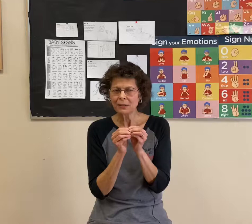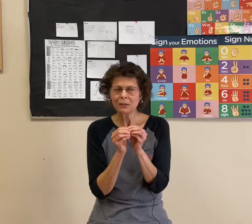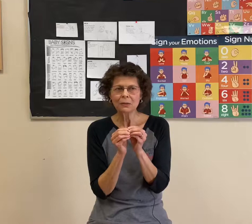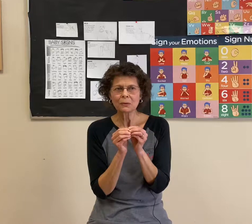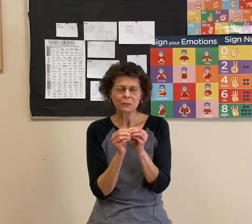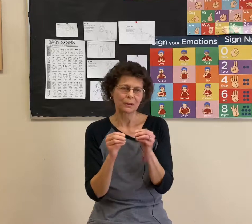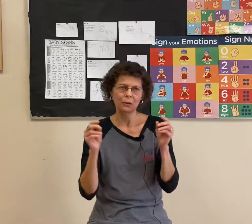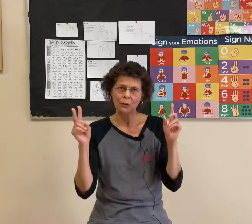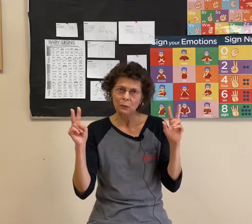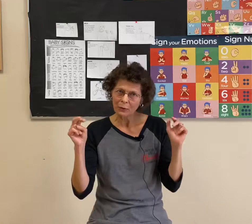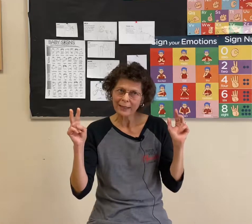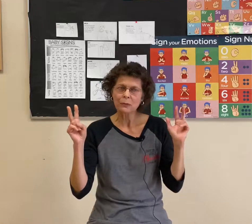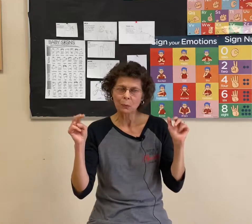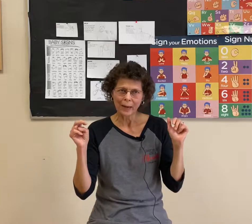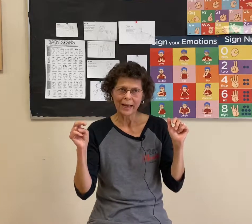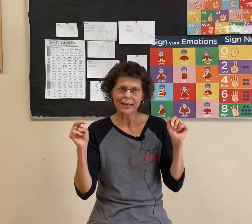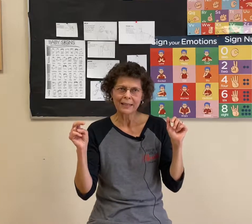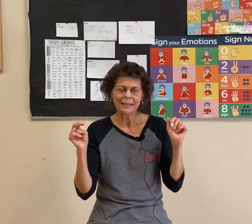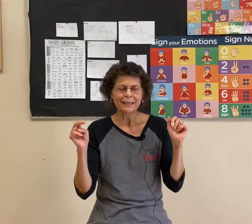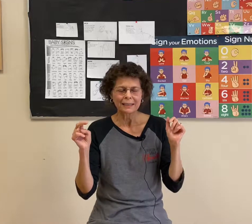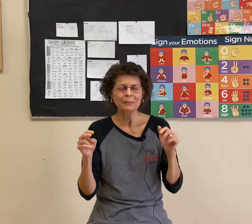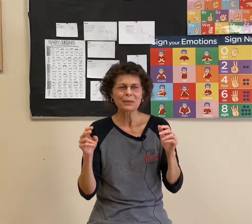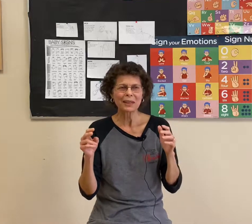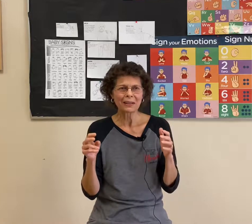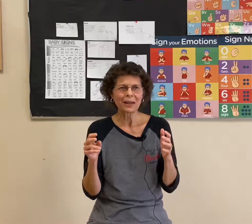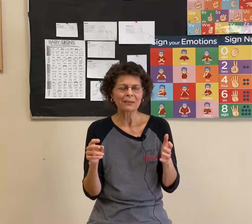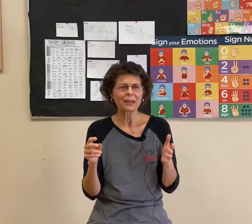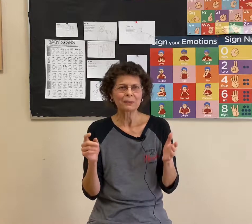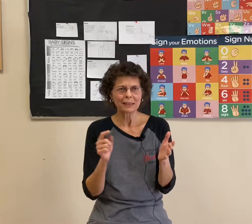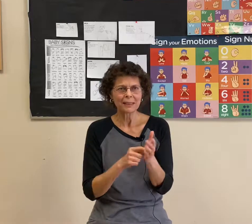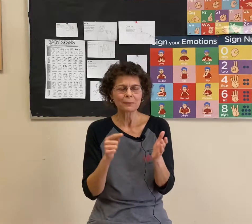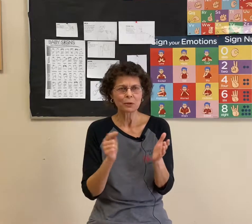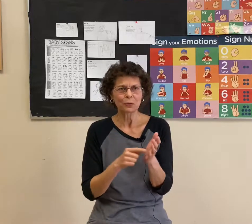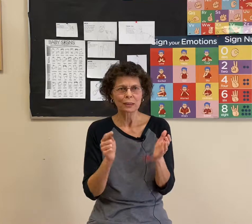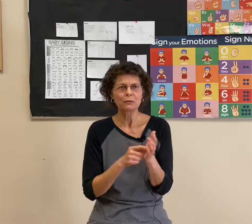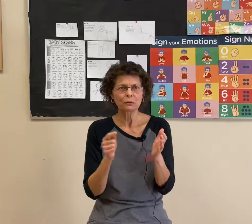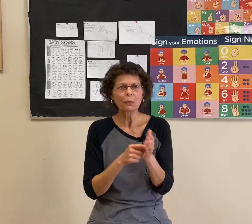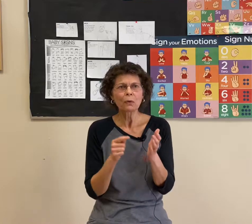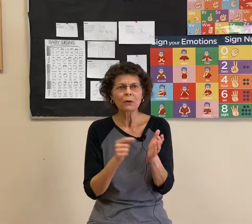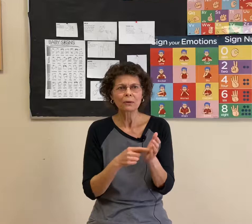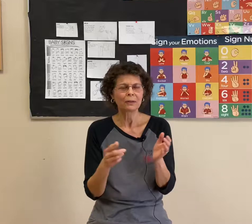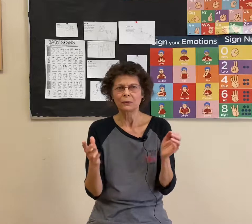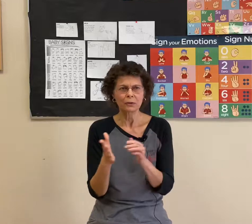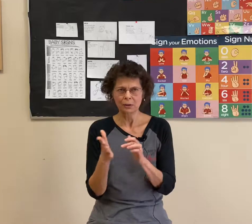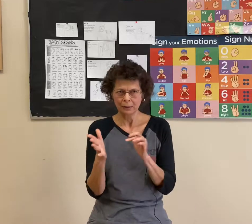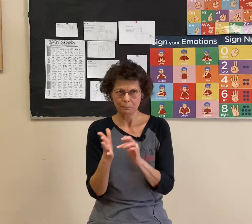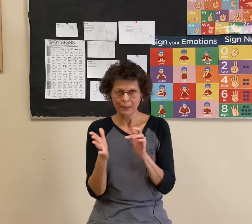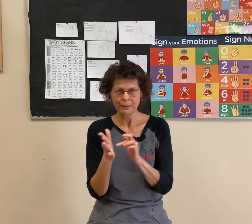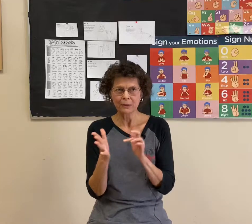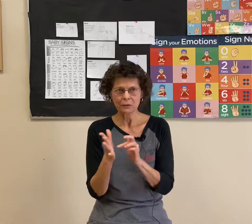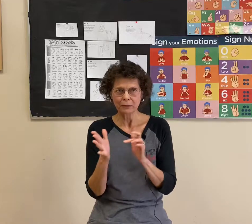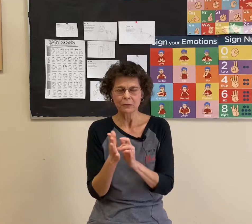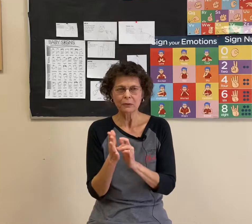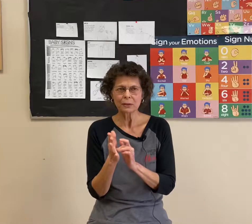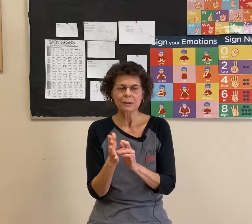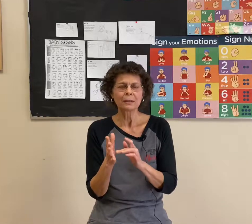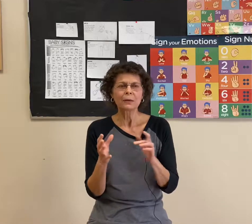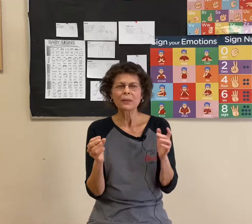you the correct way. It seems like a lot of times I see them do this for more, or they're just like pounding their fingers, or they get the